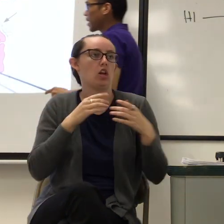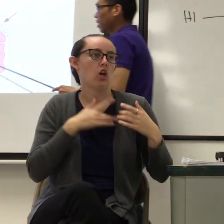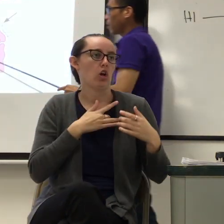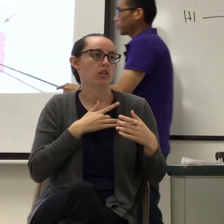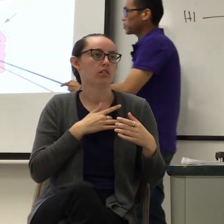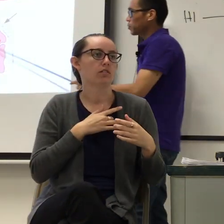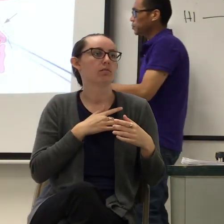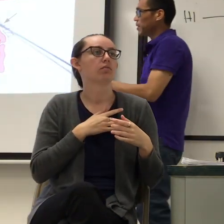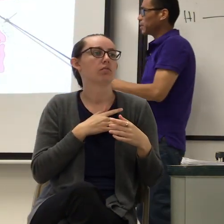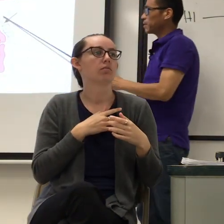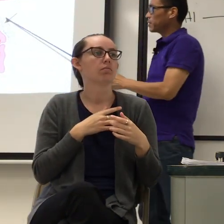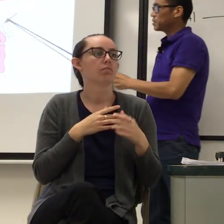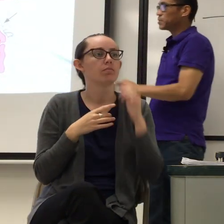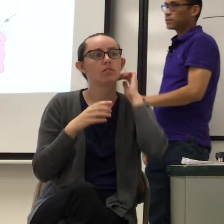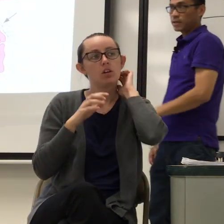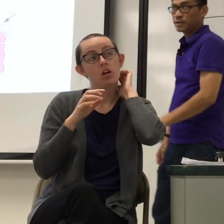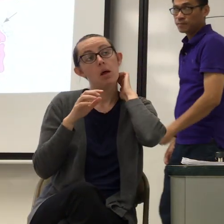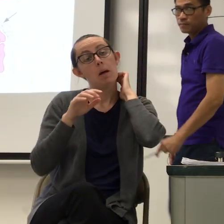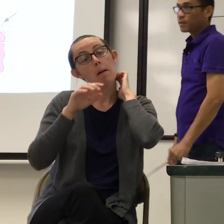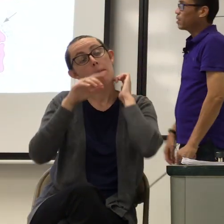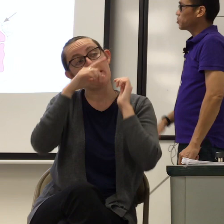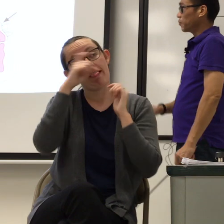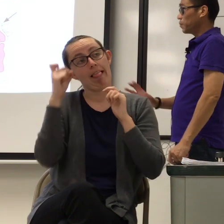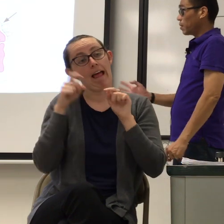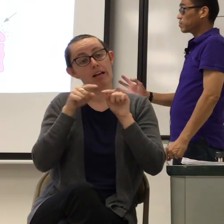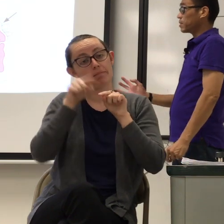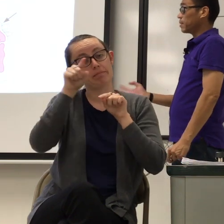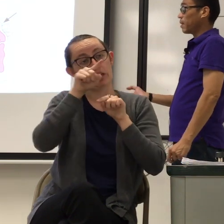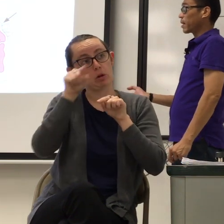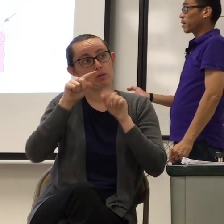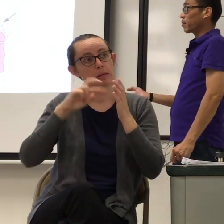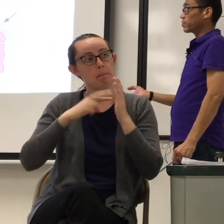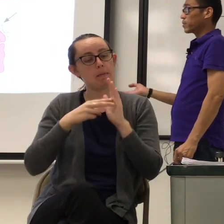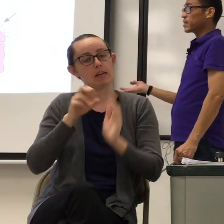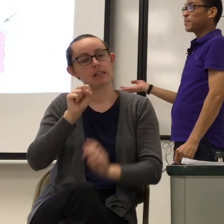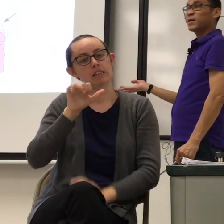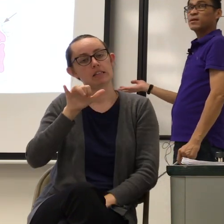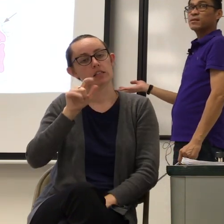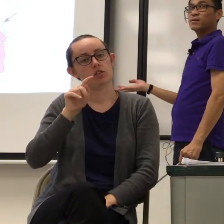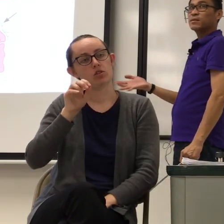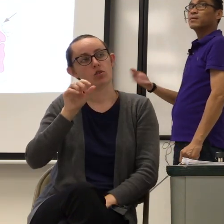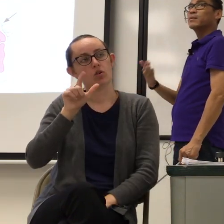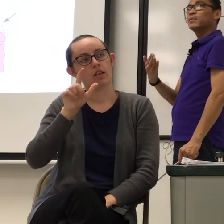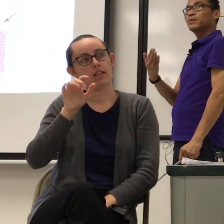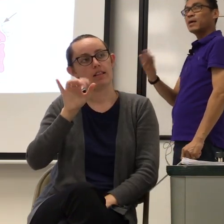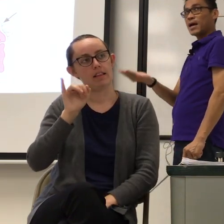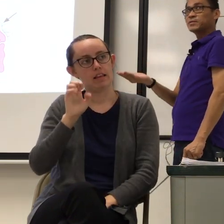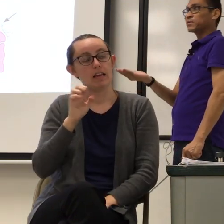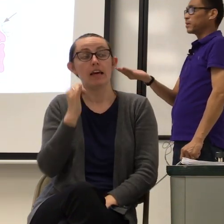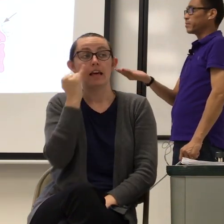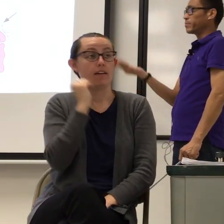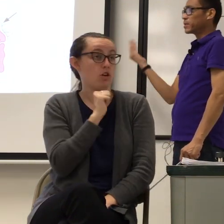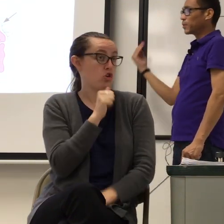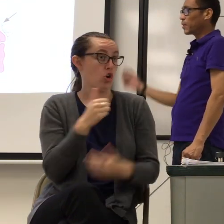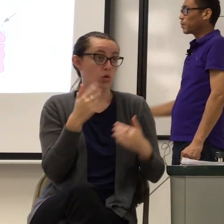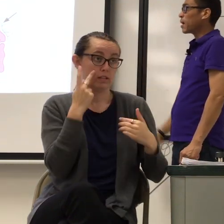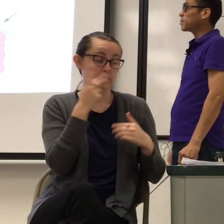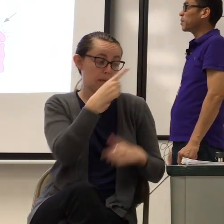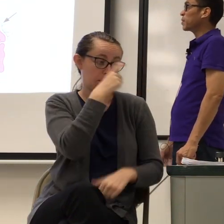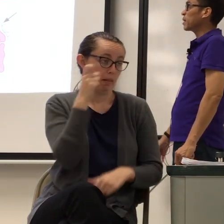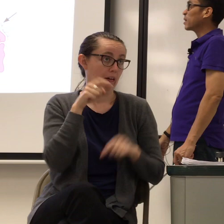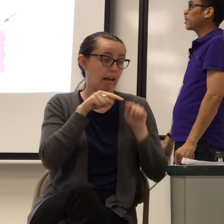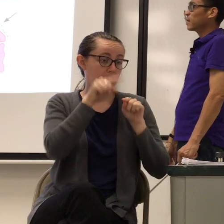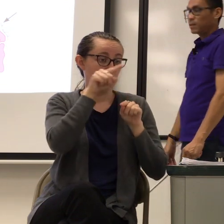have these black arrows, which mean systole. So if you don't see black arrows, what does that mean? Diastole. That's the only